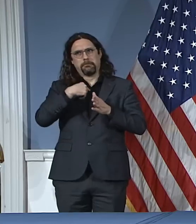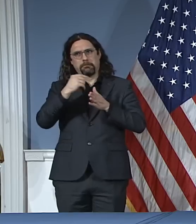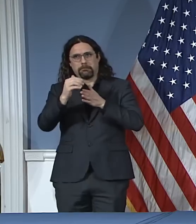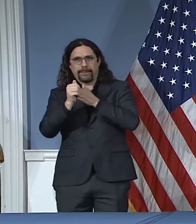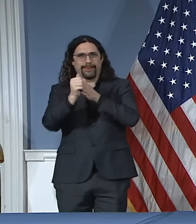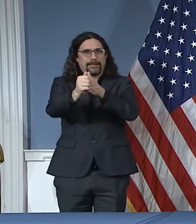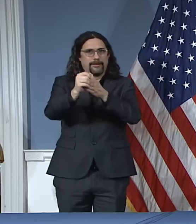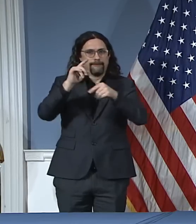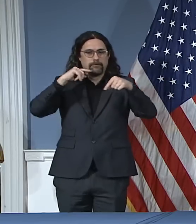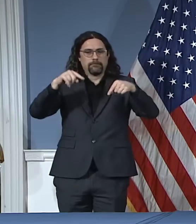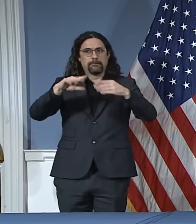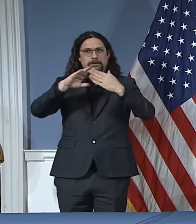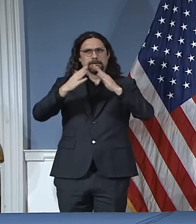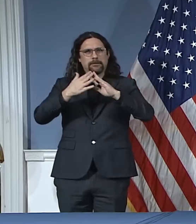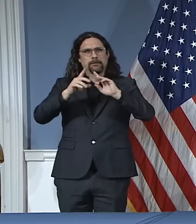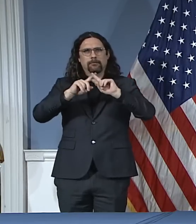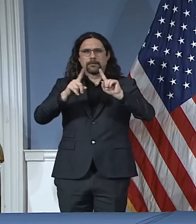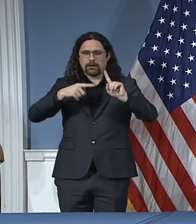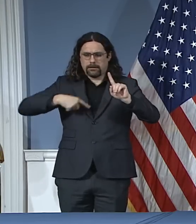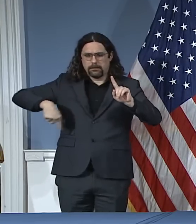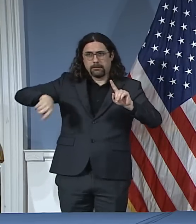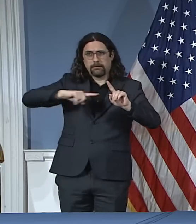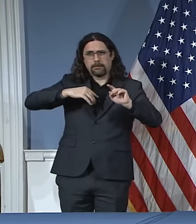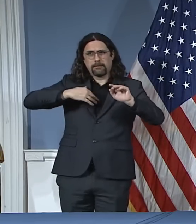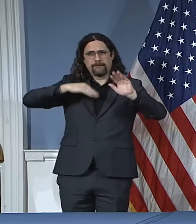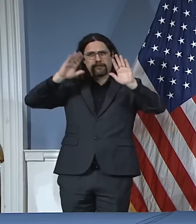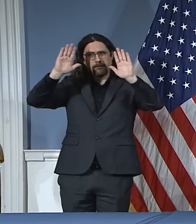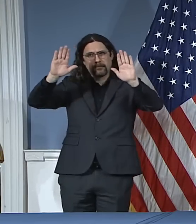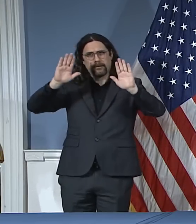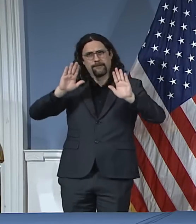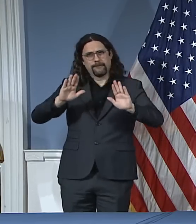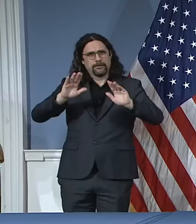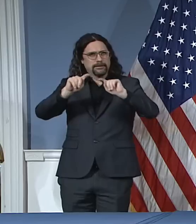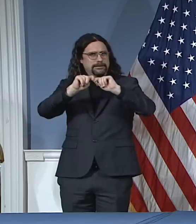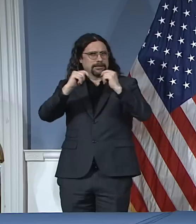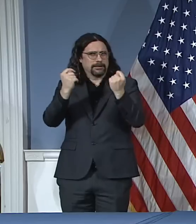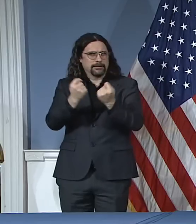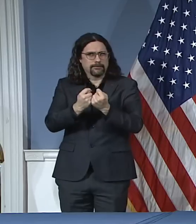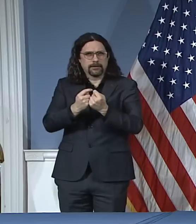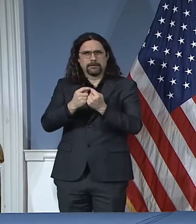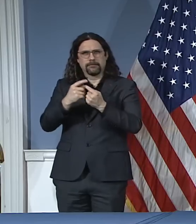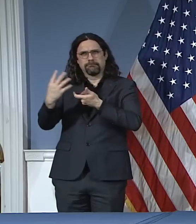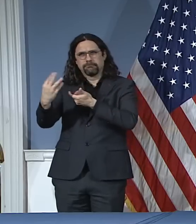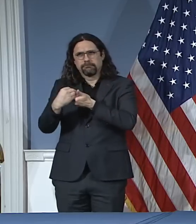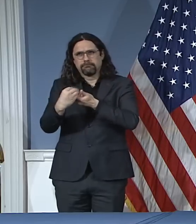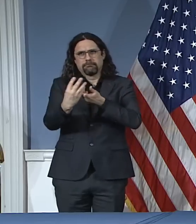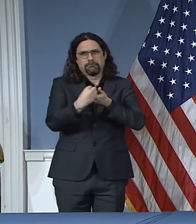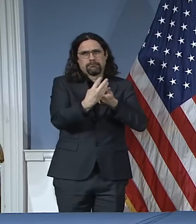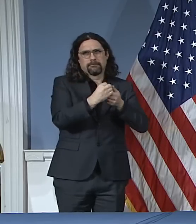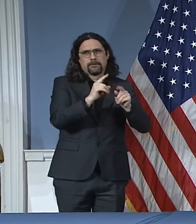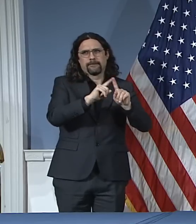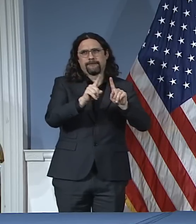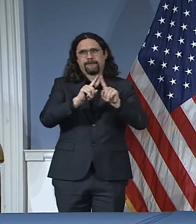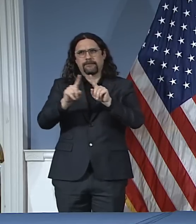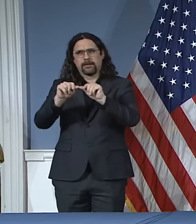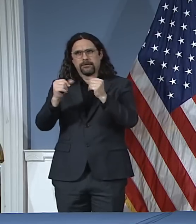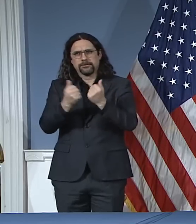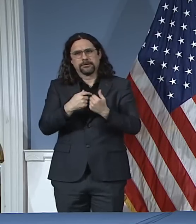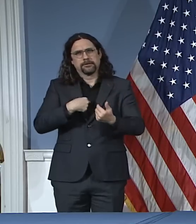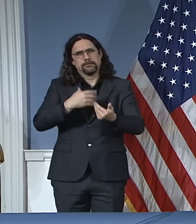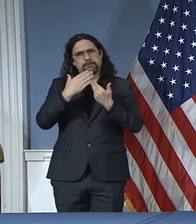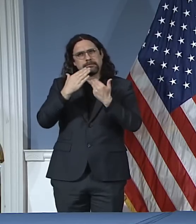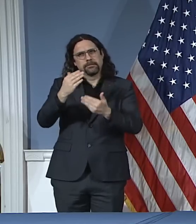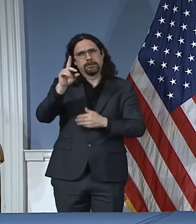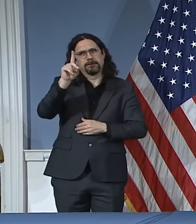of our agencies. So a tremendous thank you to First Deputy Mayor Dean Fullahan and now a Deputy Mayor for Administration and Chief of Staff,